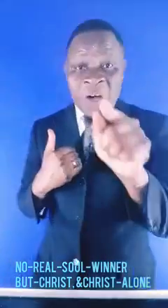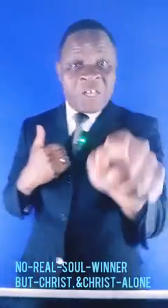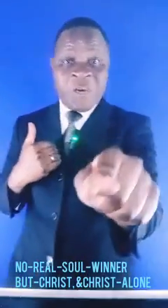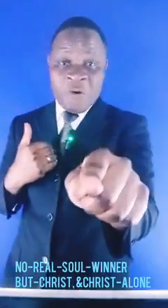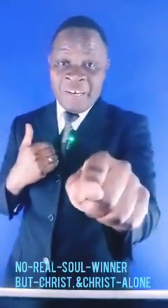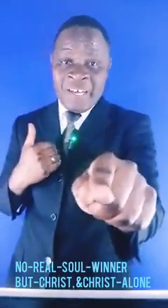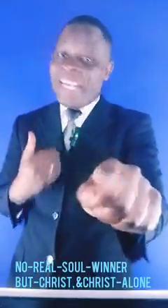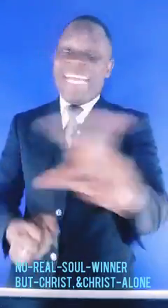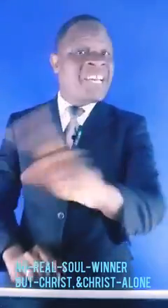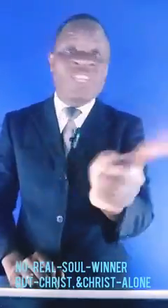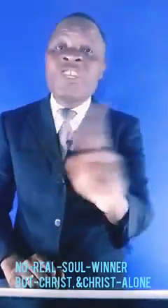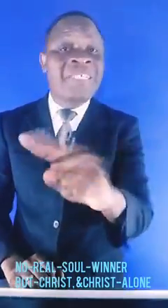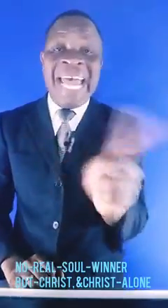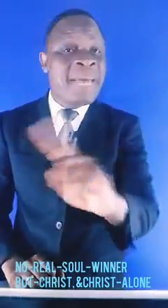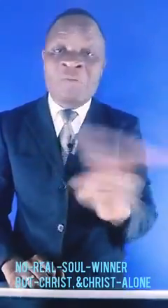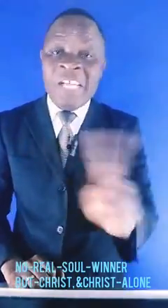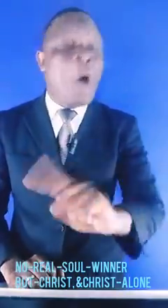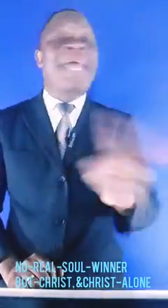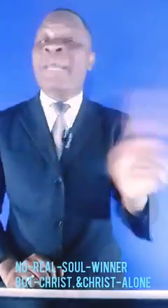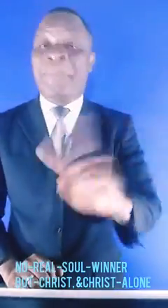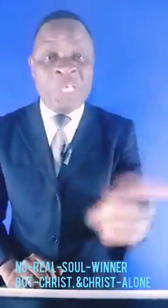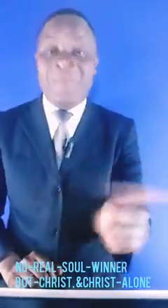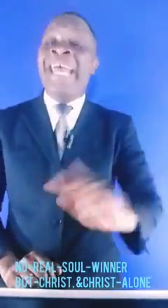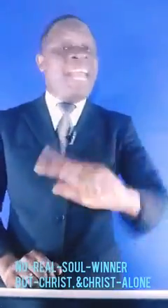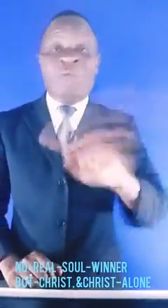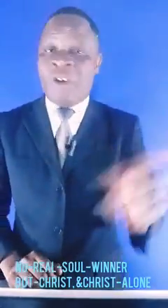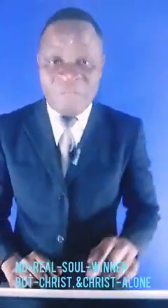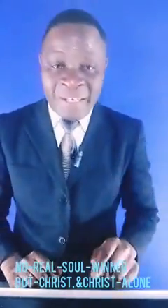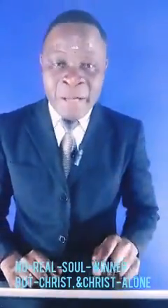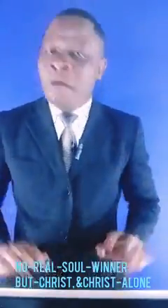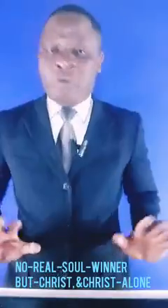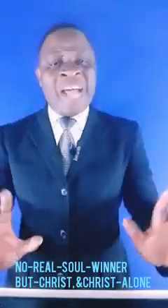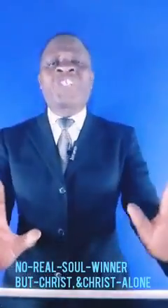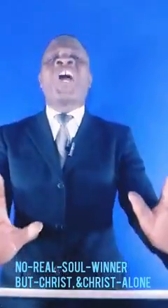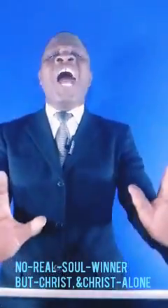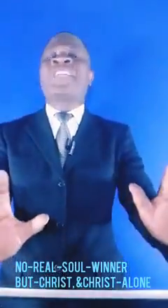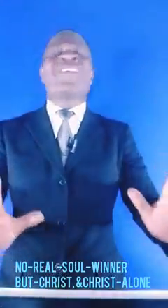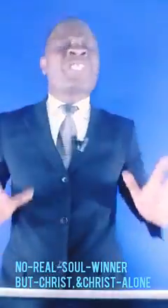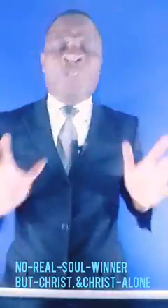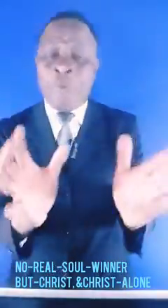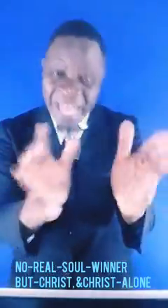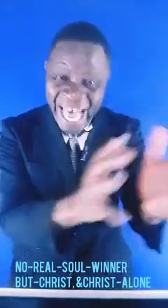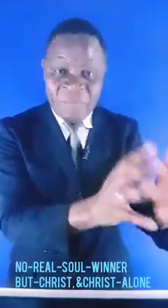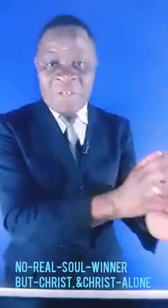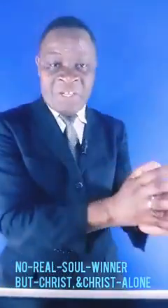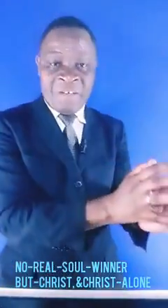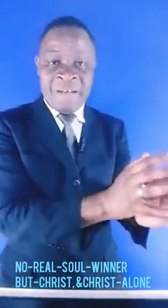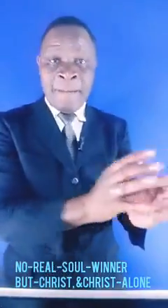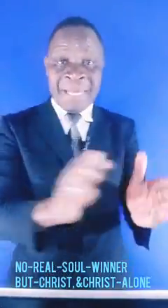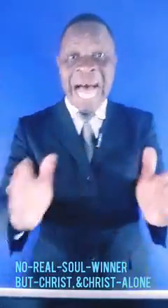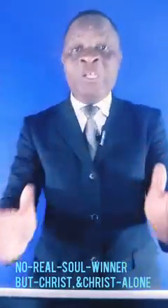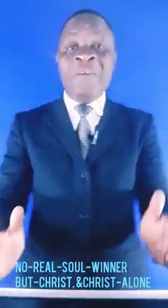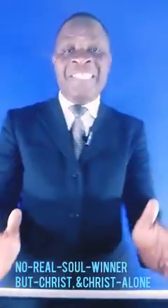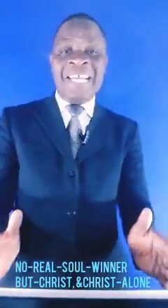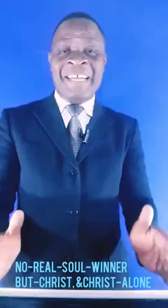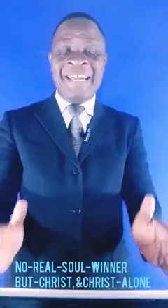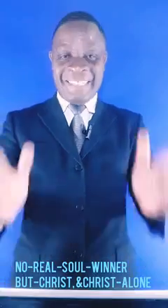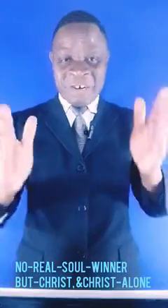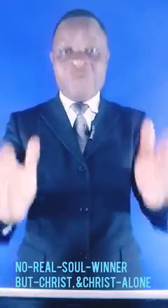you. It is not any preacher or any bishop, any prophet. Praise God for the soul winning efforts. But ultimately, the